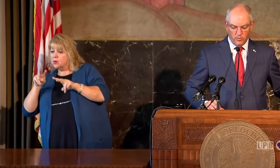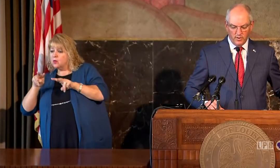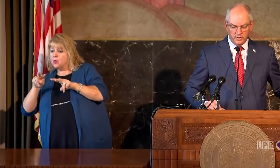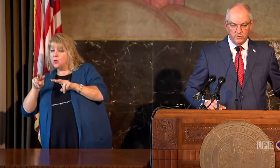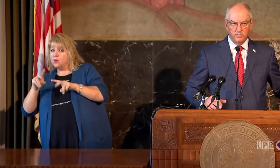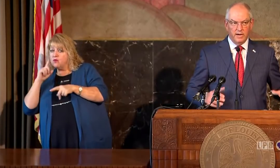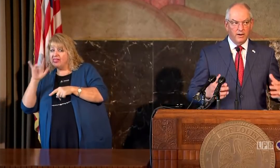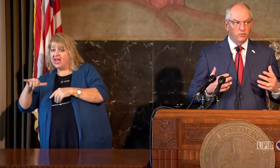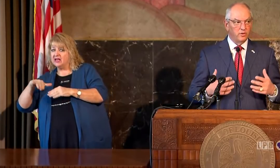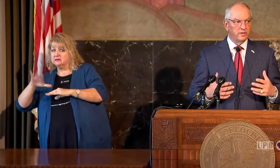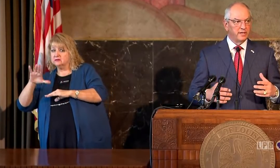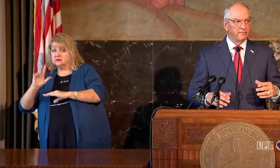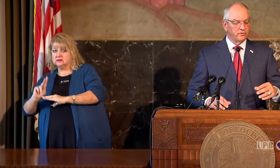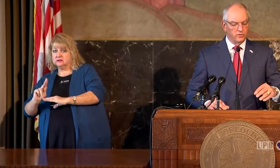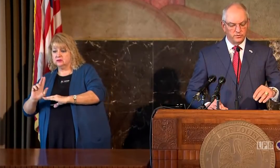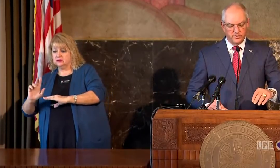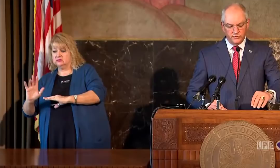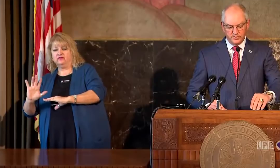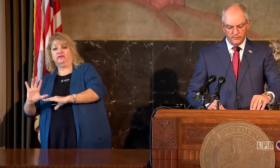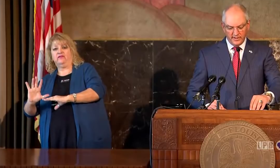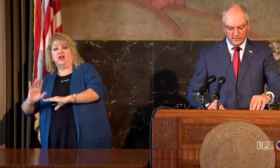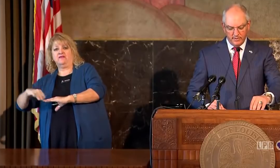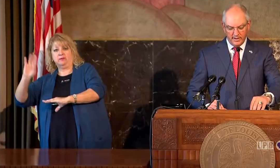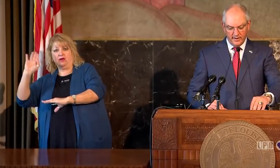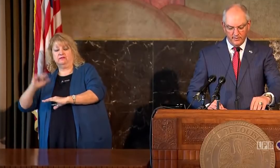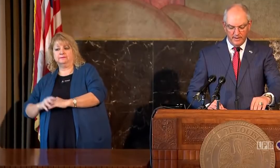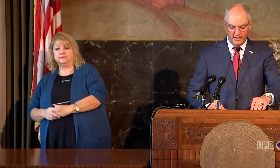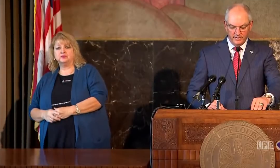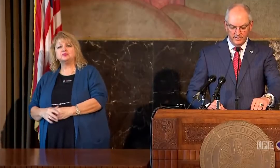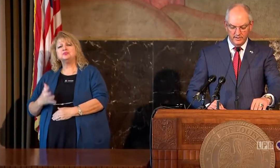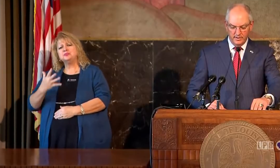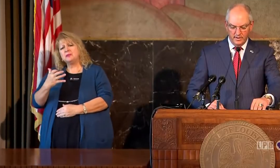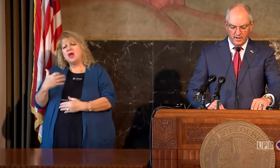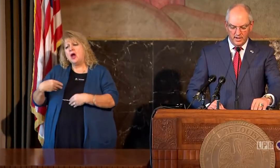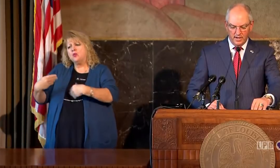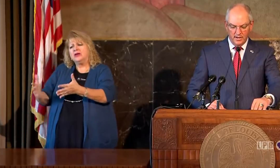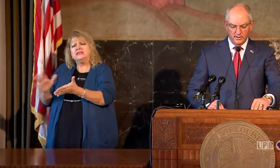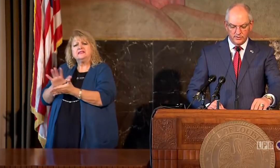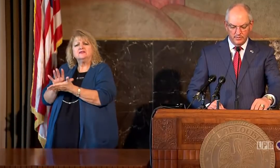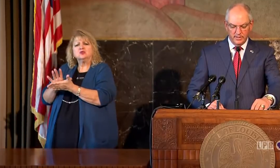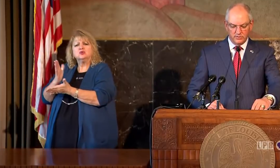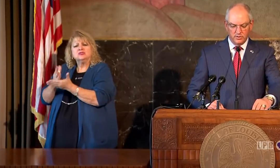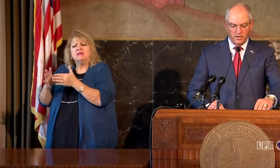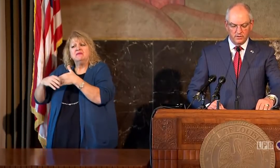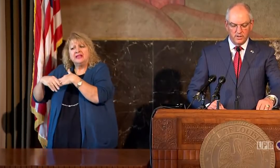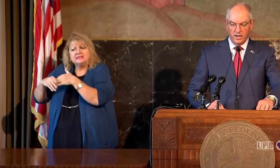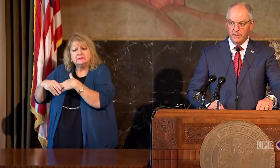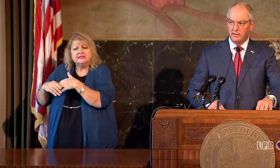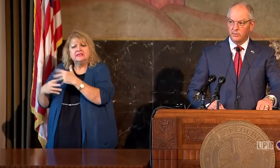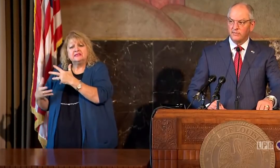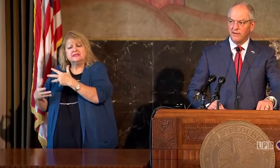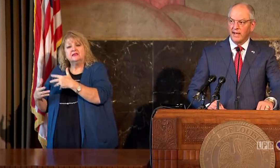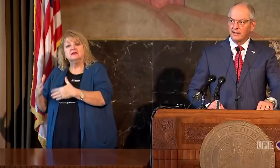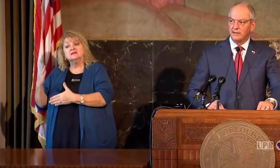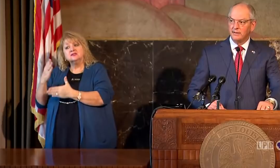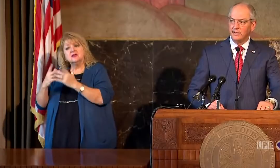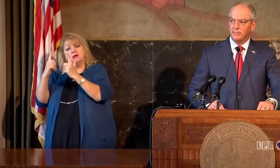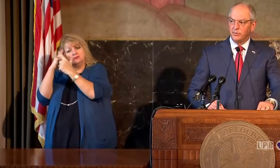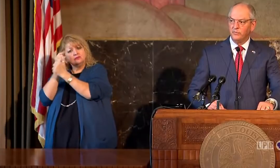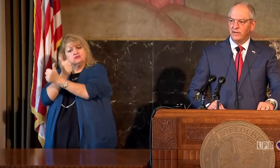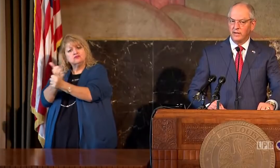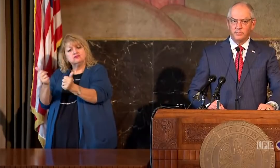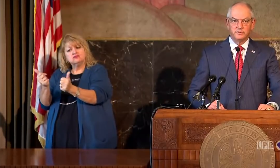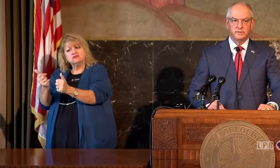But I wanted to give school districts some flexibility on the matter, some additional autonomy to reflect